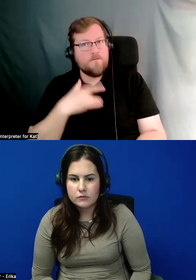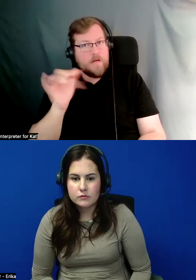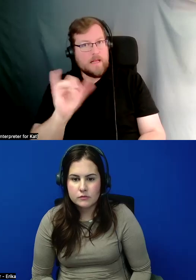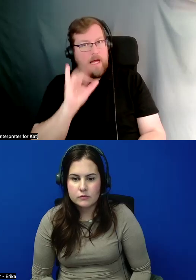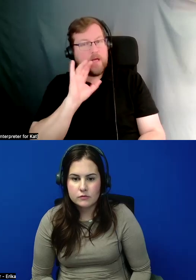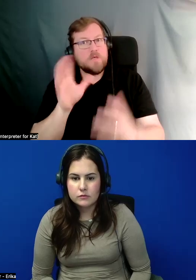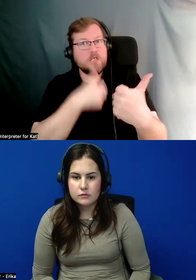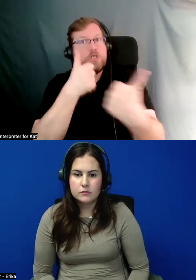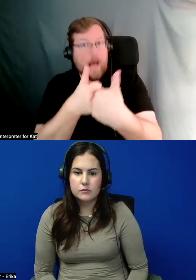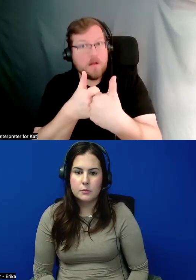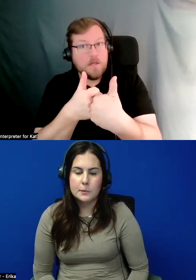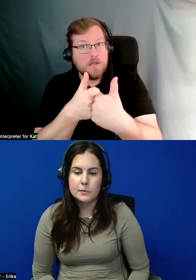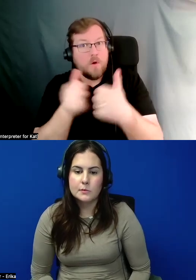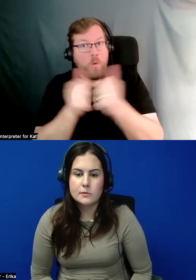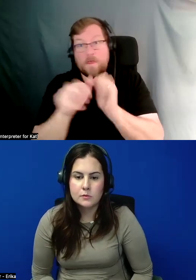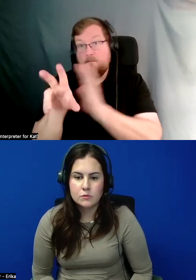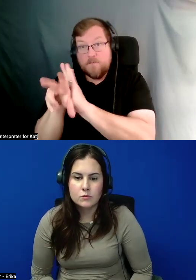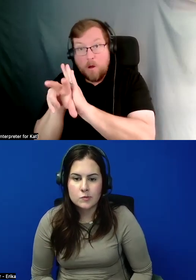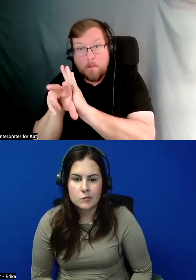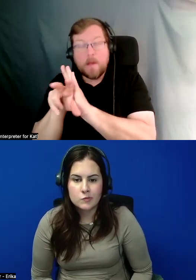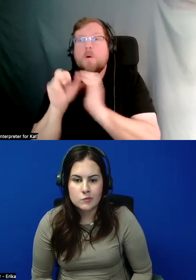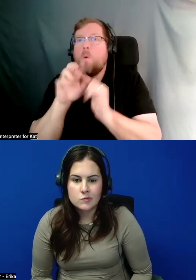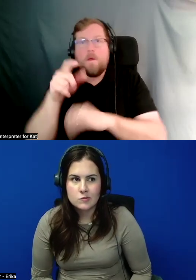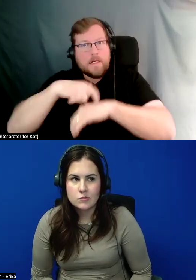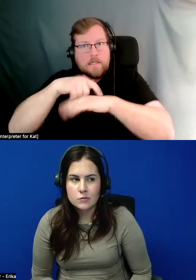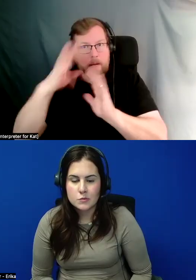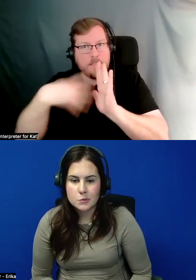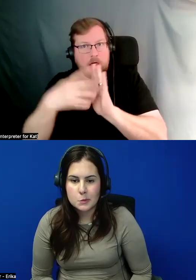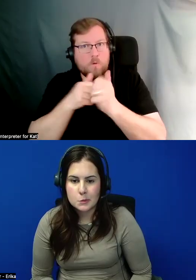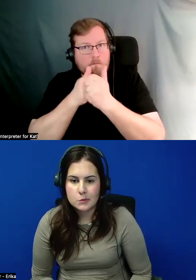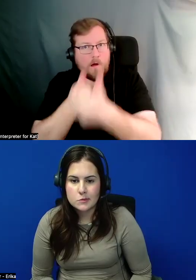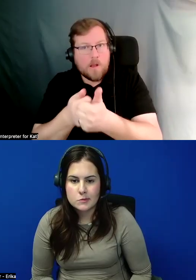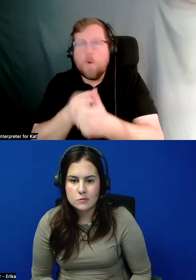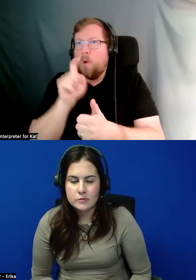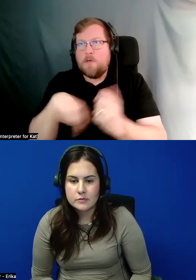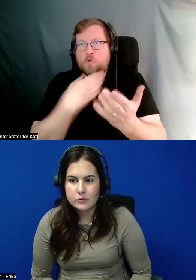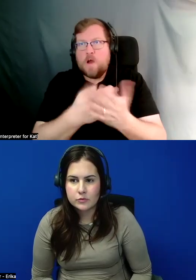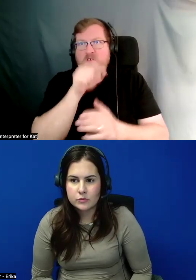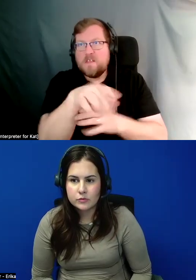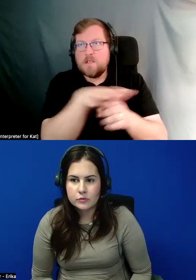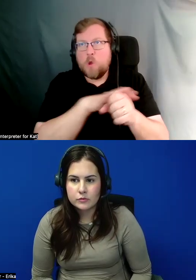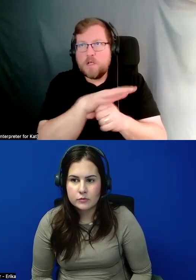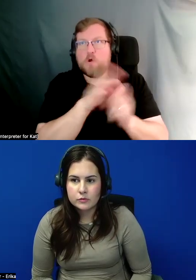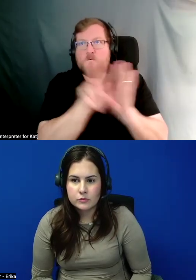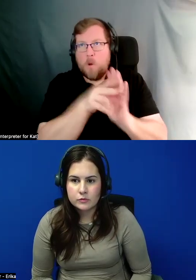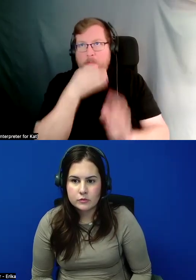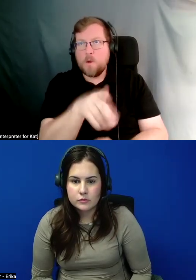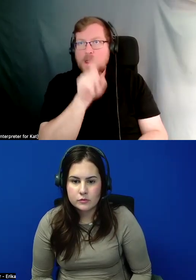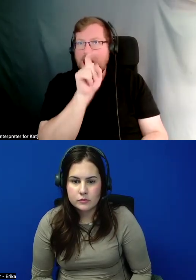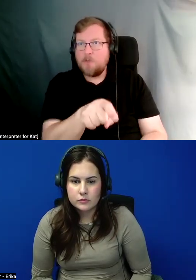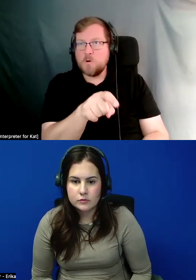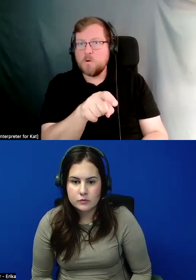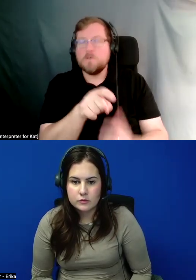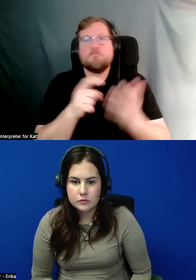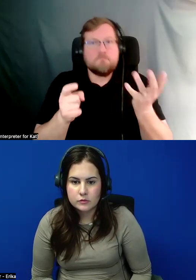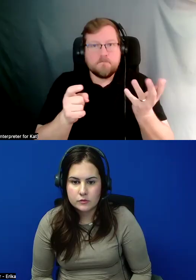challenging, especially with the filming or on a time frame. With the, we need to get to that location. We need to film there. So,